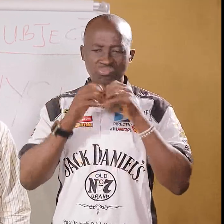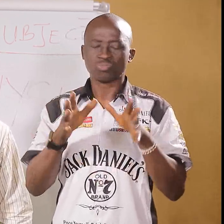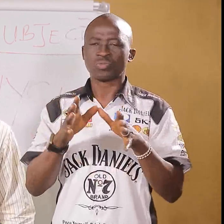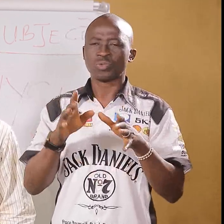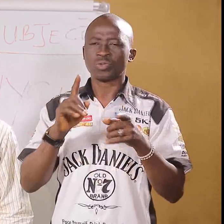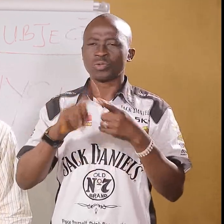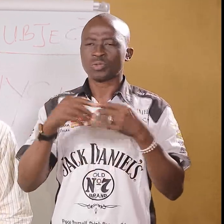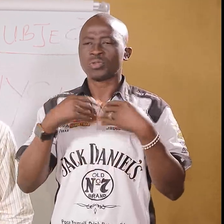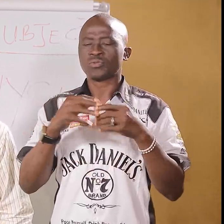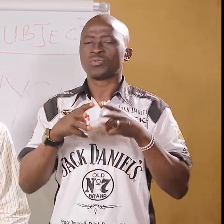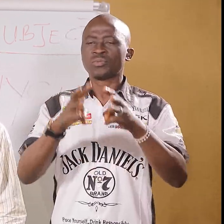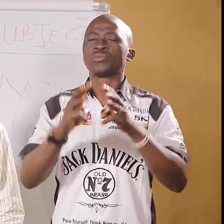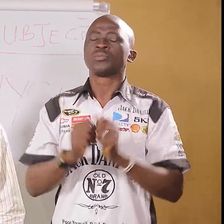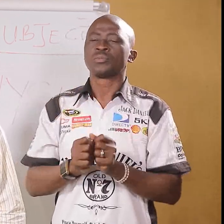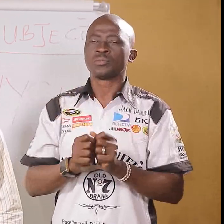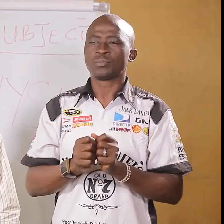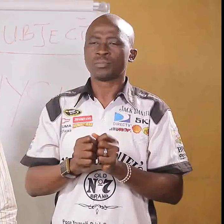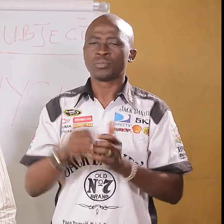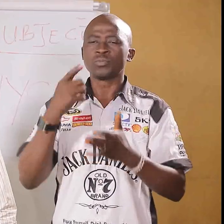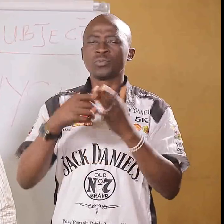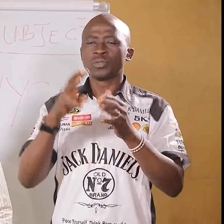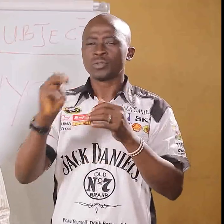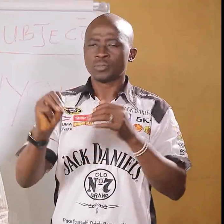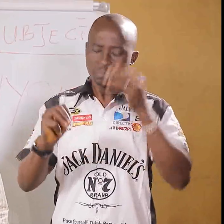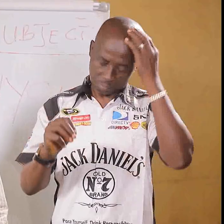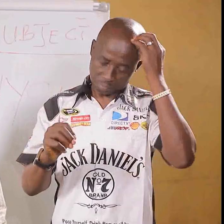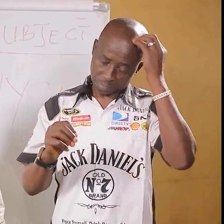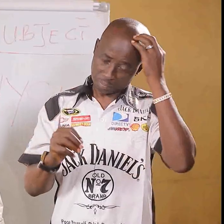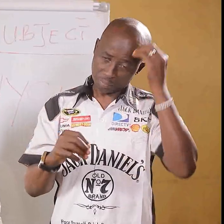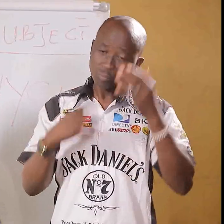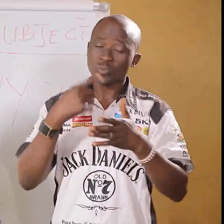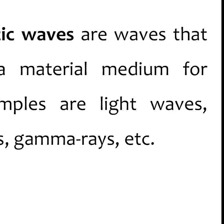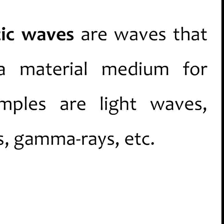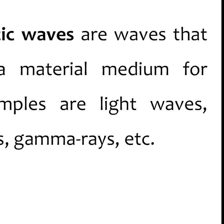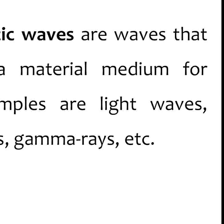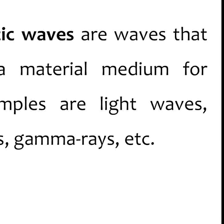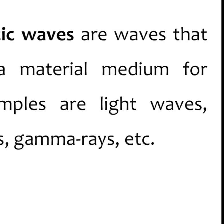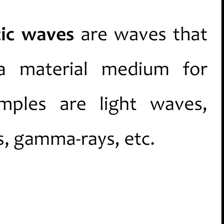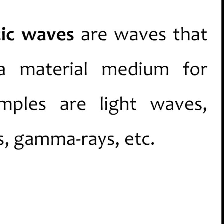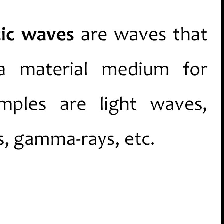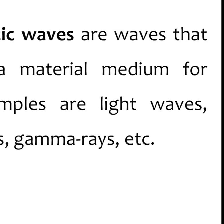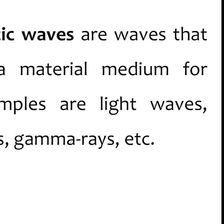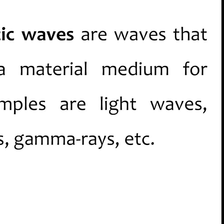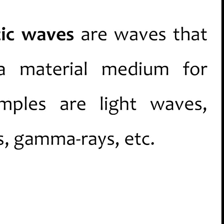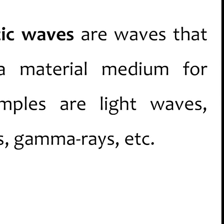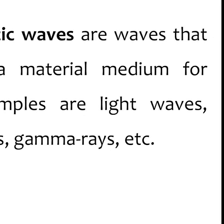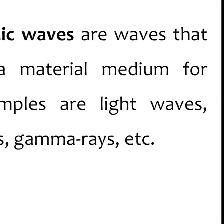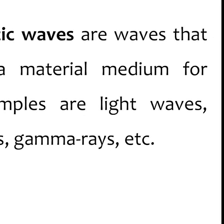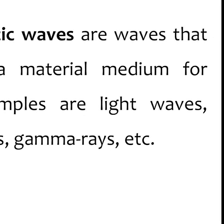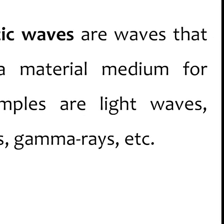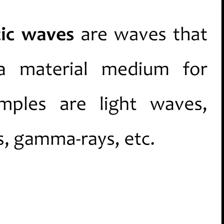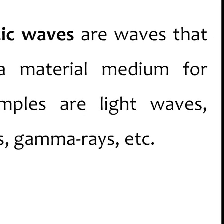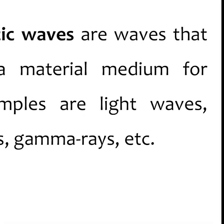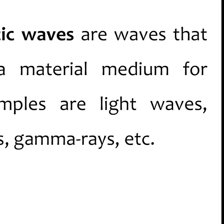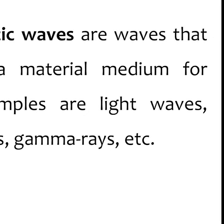its propagation through. And what are those we refer to as electromagnetic waves? Waves which do not require a material medium for